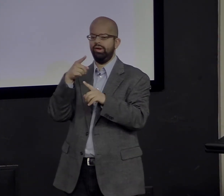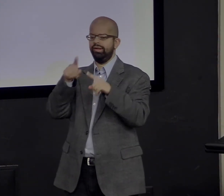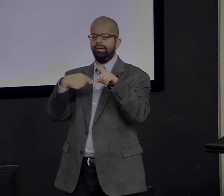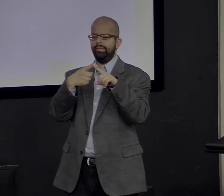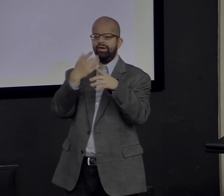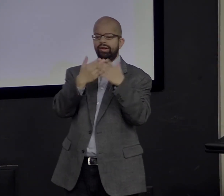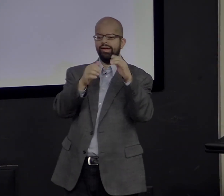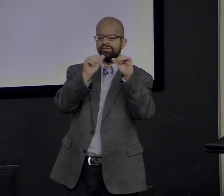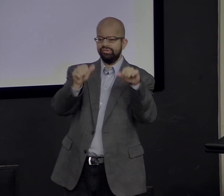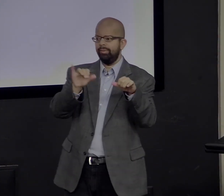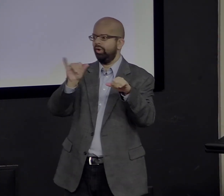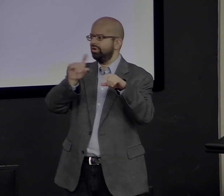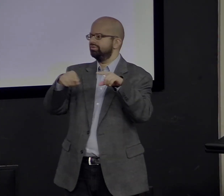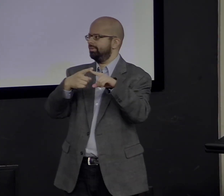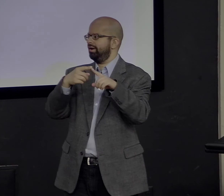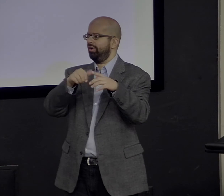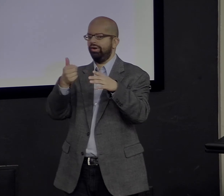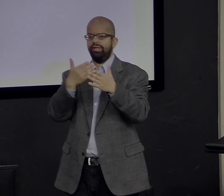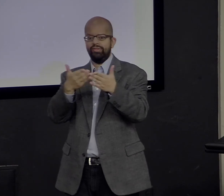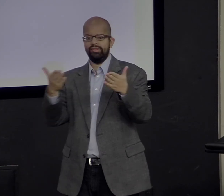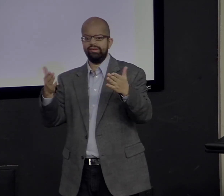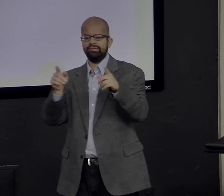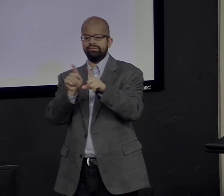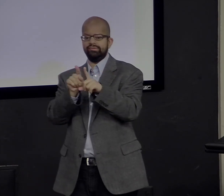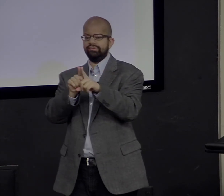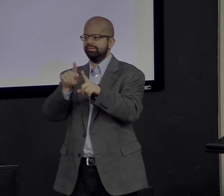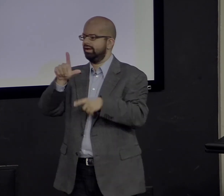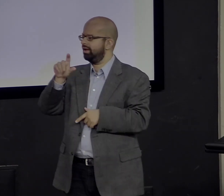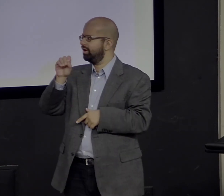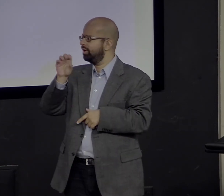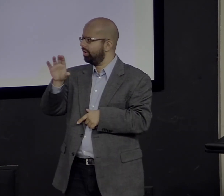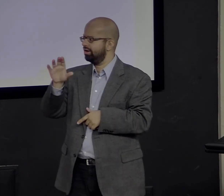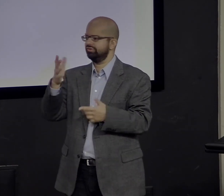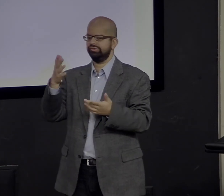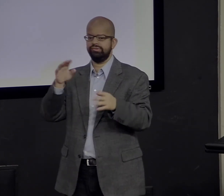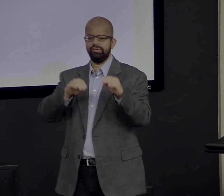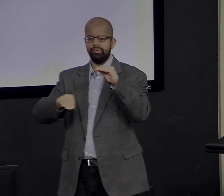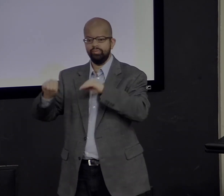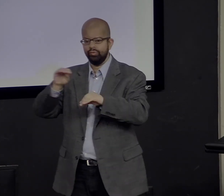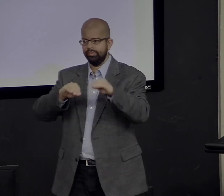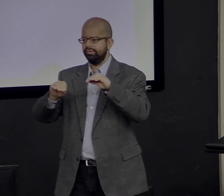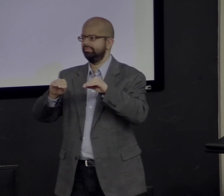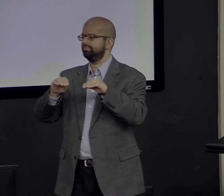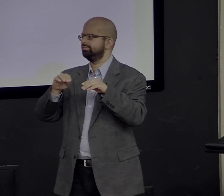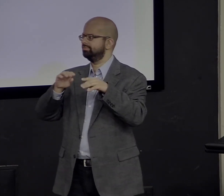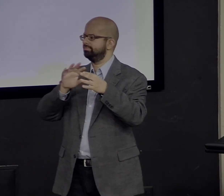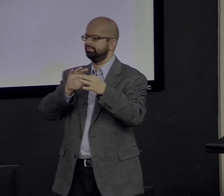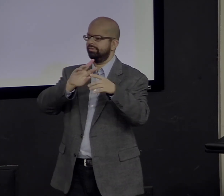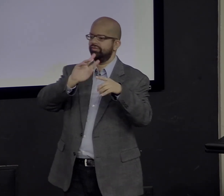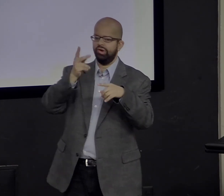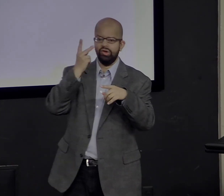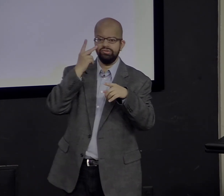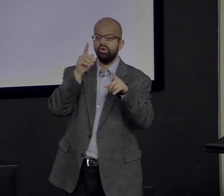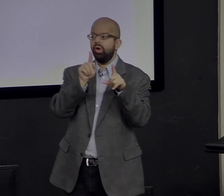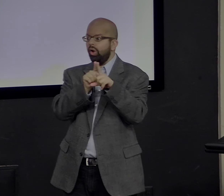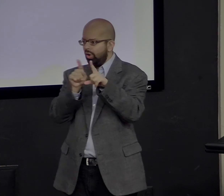Unmarked and marked are not always about hand shapes, but it can also be a location, movement,